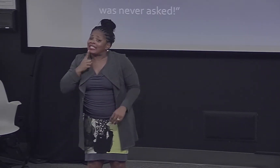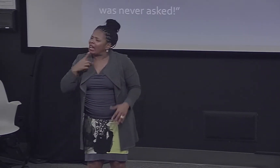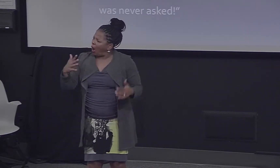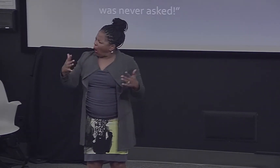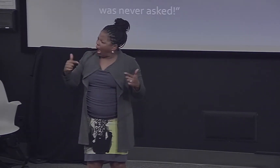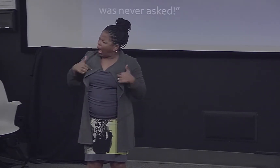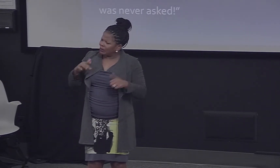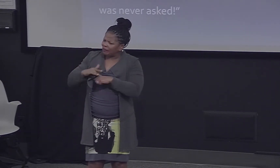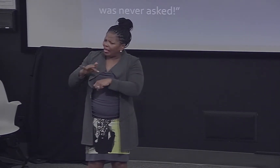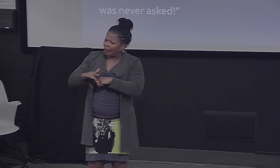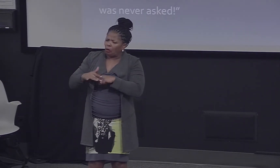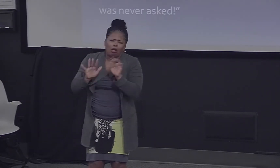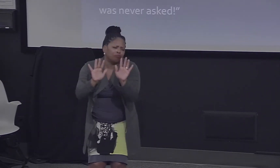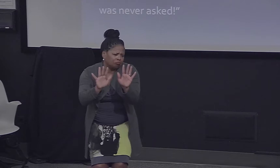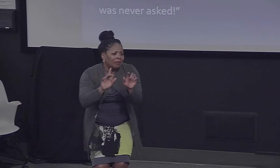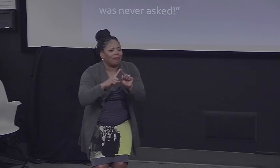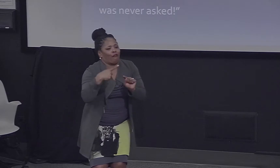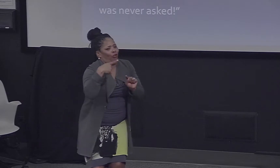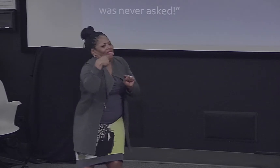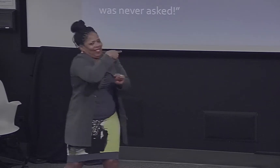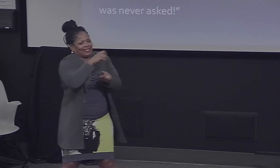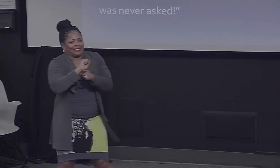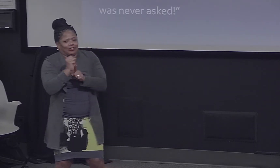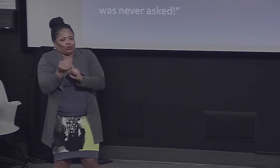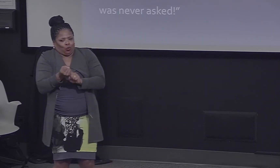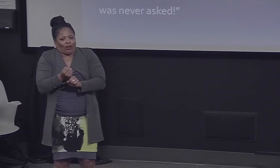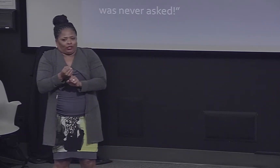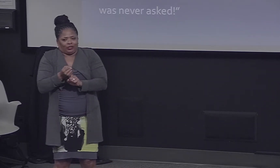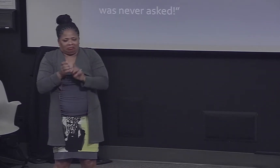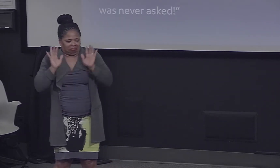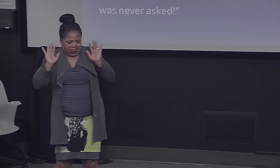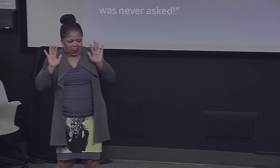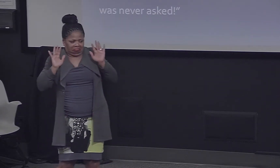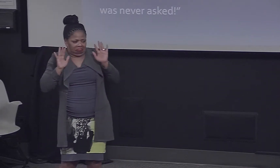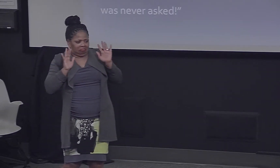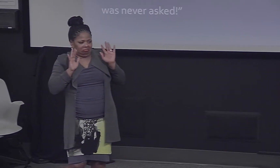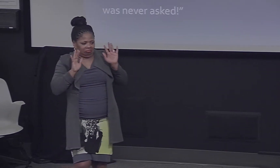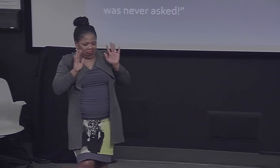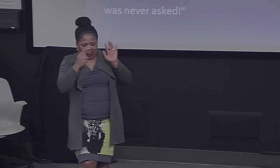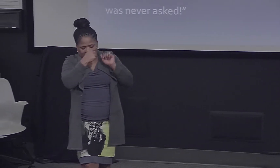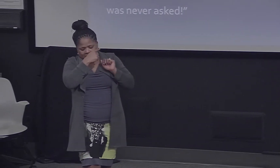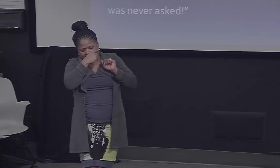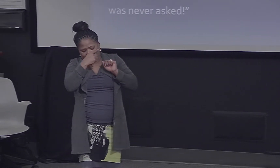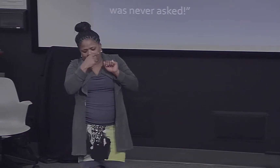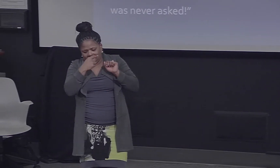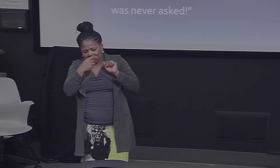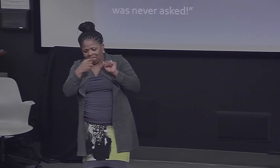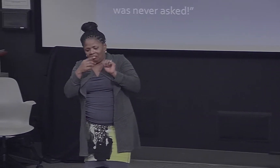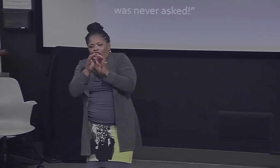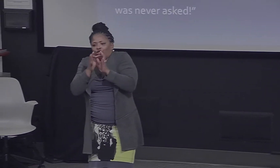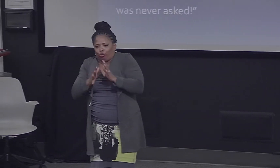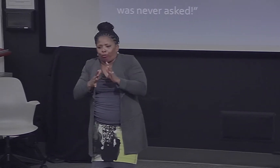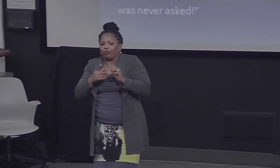on what happened. We don't know that later the interpreter told that deaf person that they were available during the